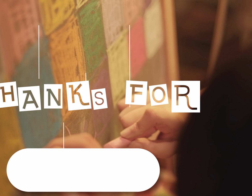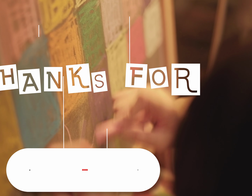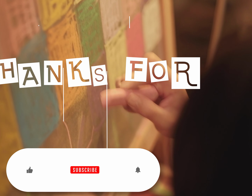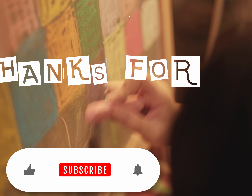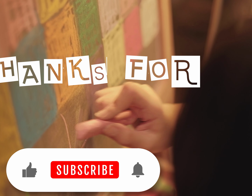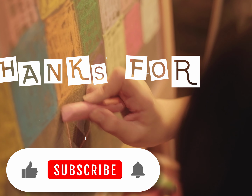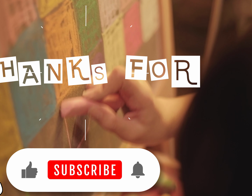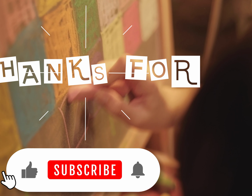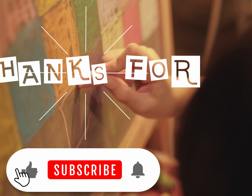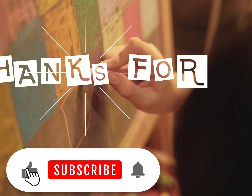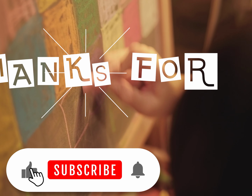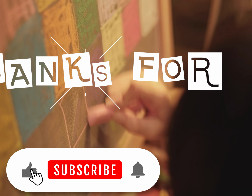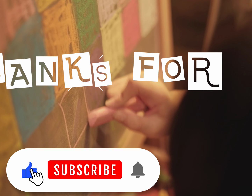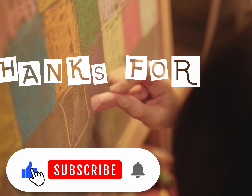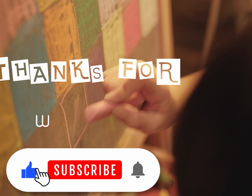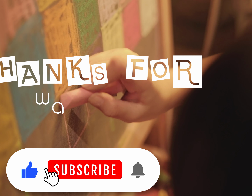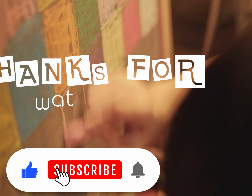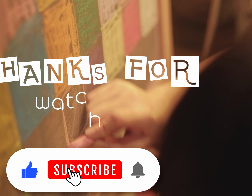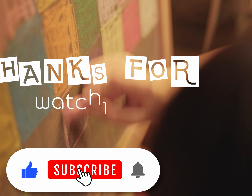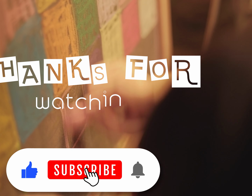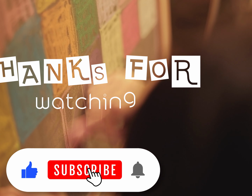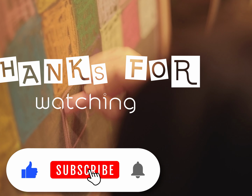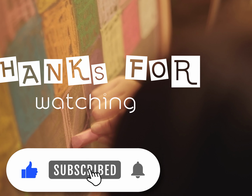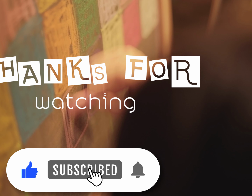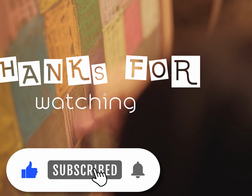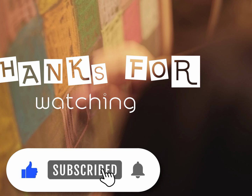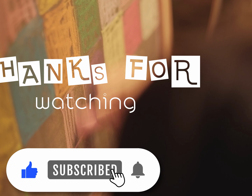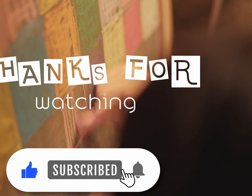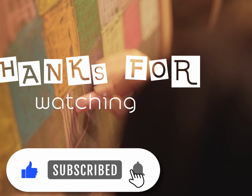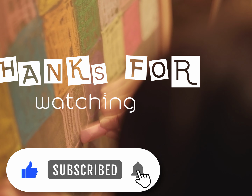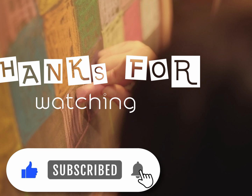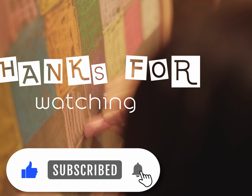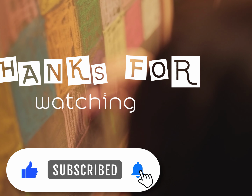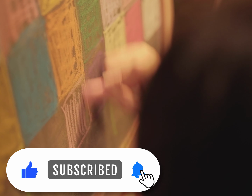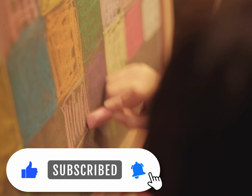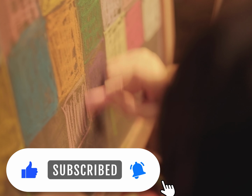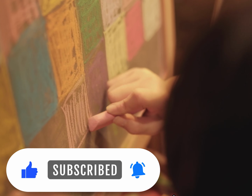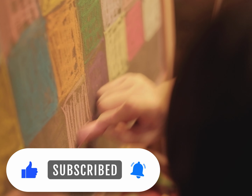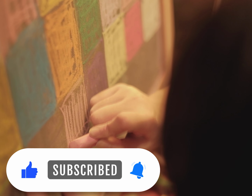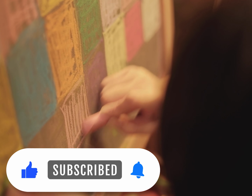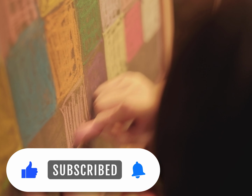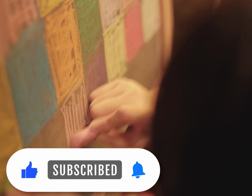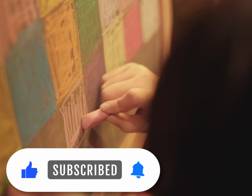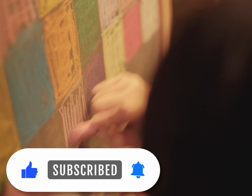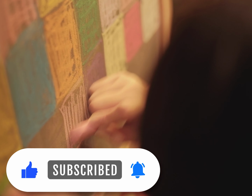happy with you you you